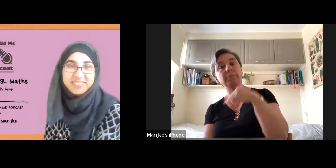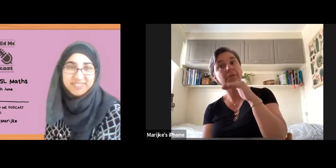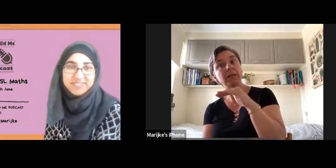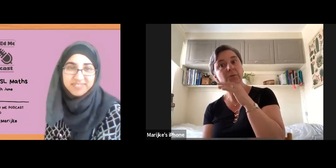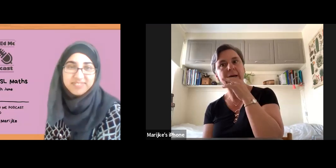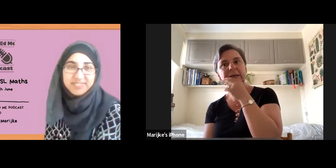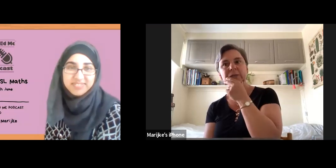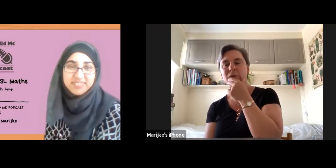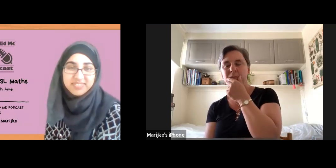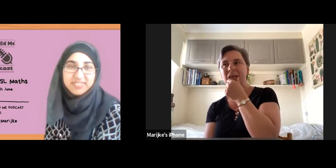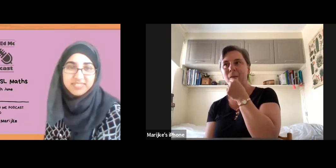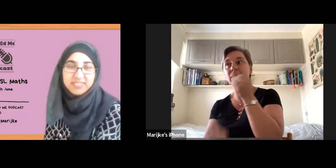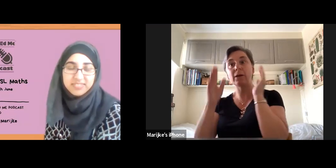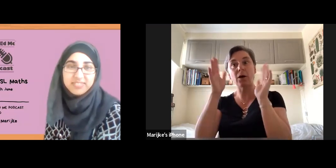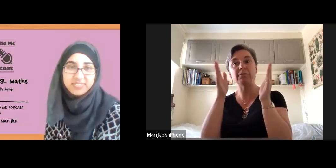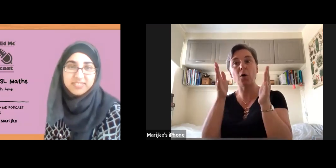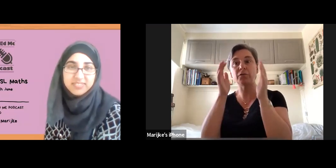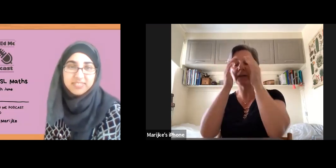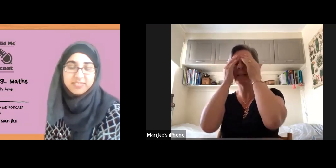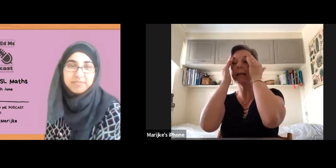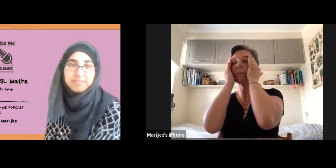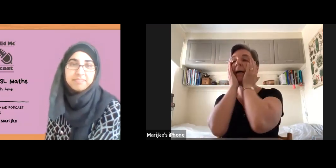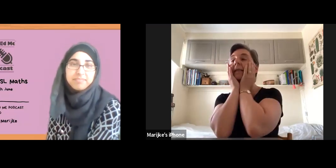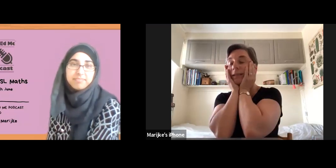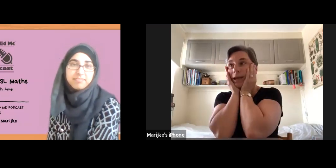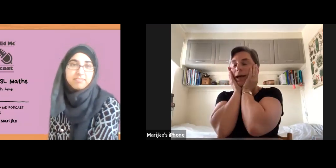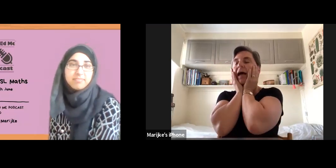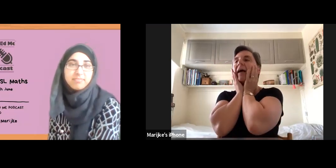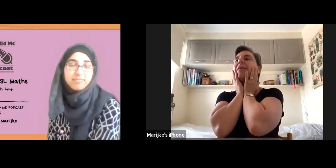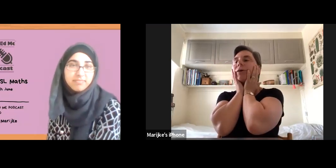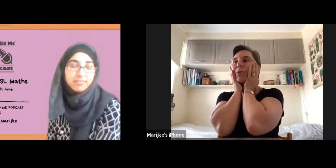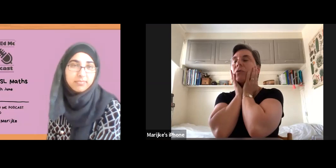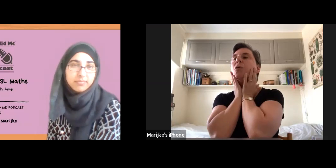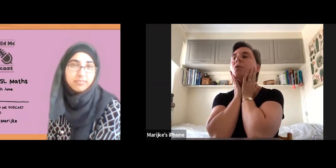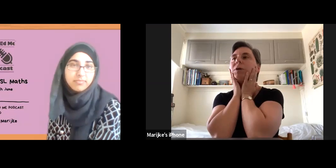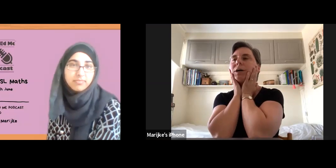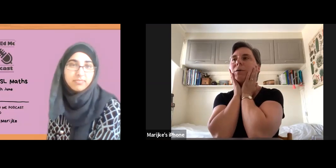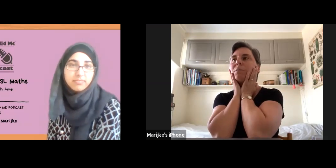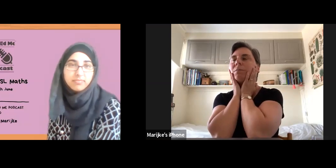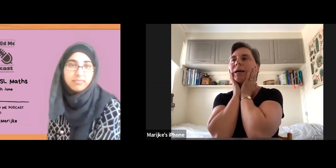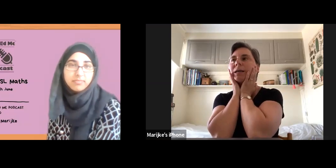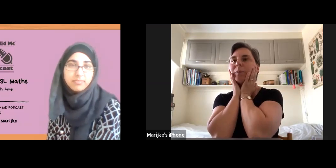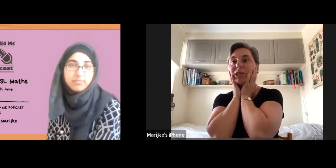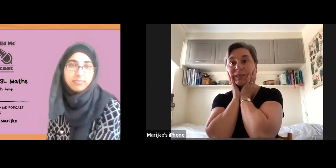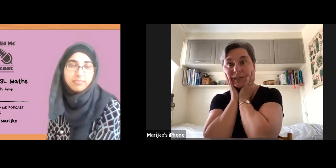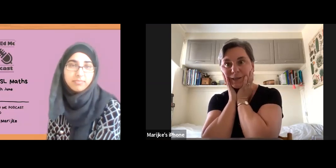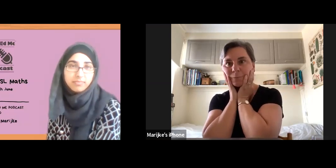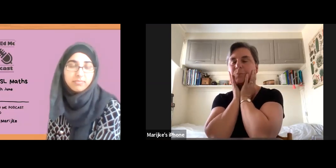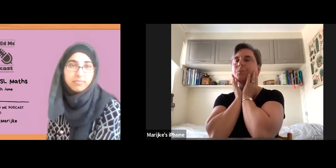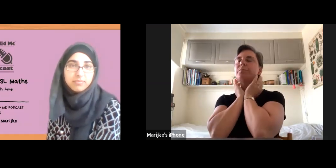things would get better as well. But then I really got involved in maths. And through my PGCE,